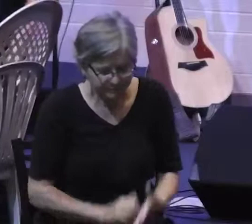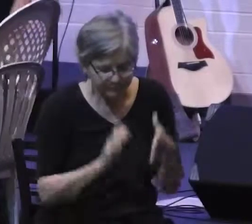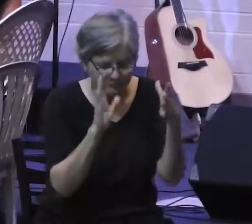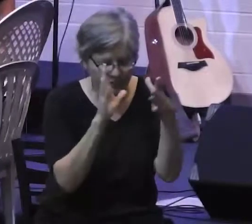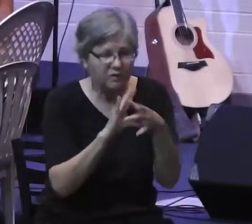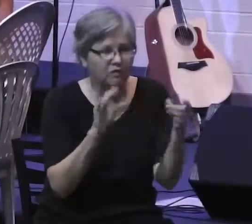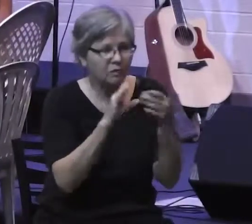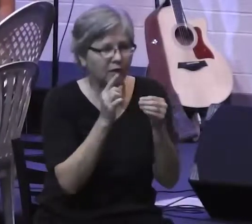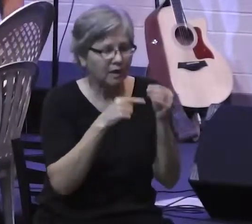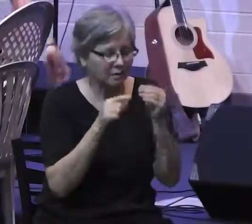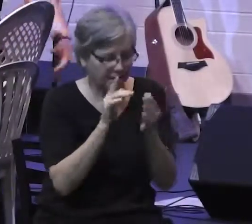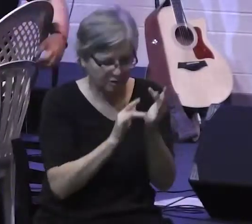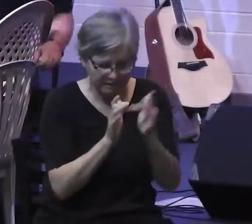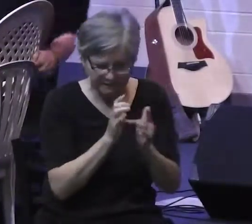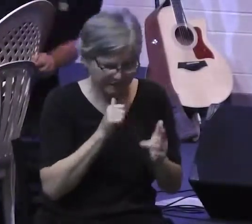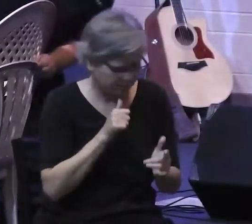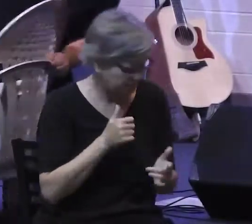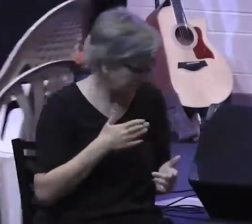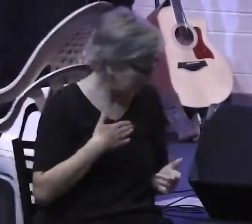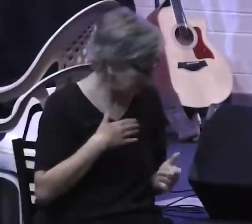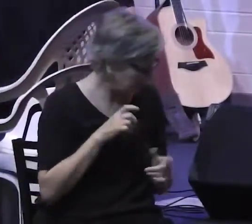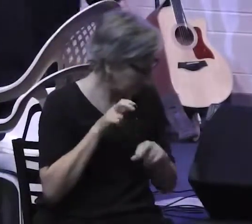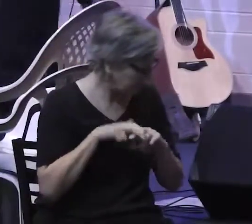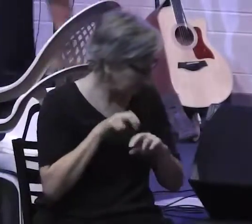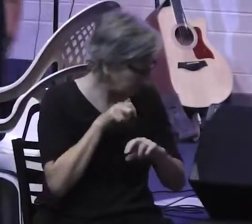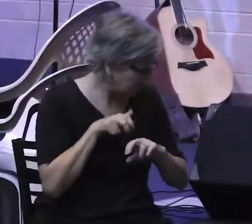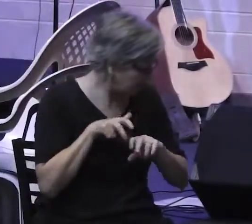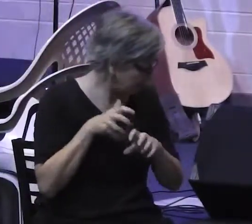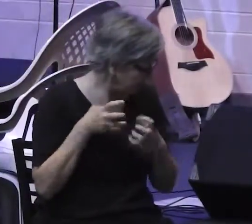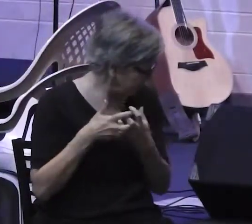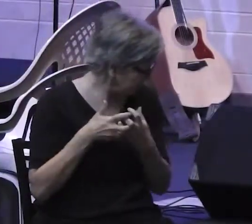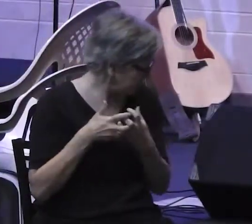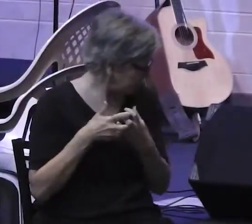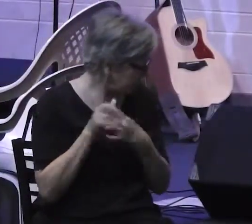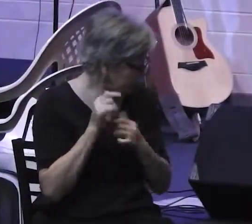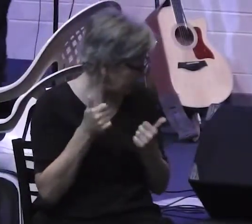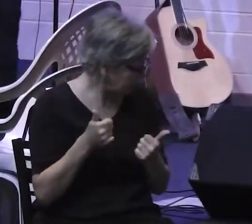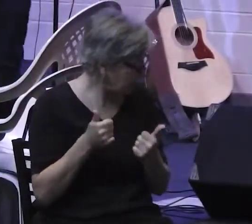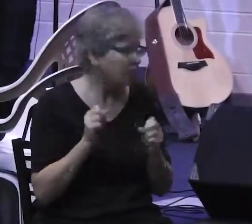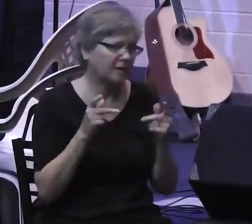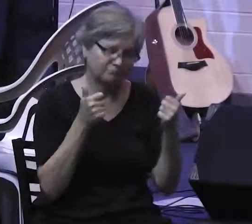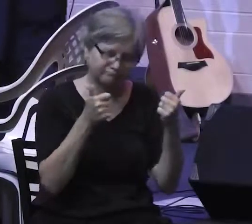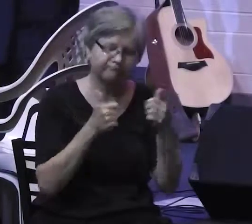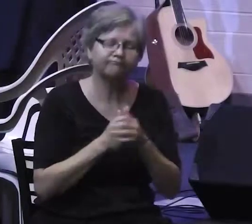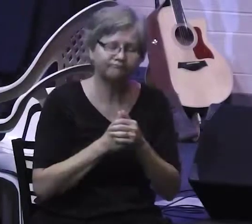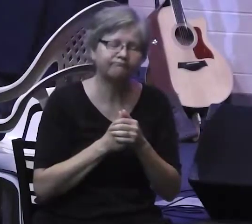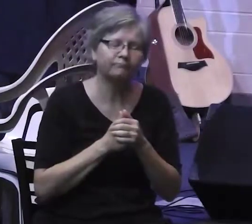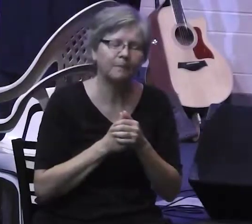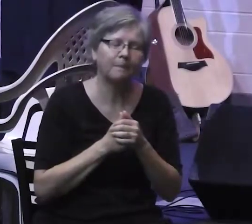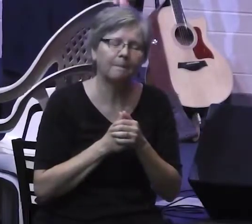of Jesus, and my chairs don't quite fit. How's that look? Pretty good? That'll work.